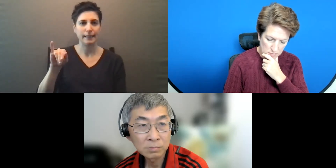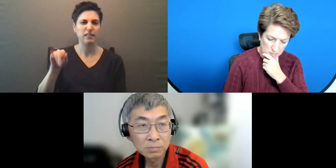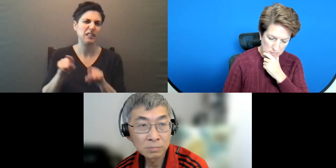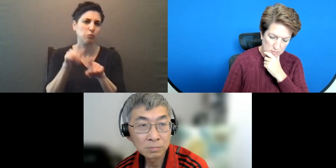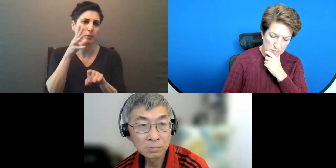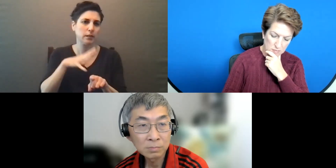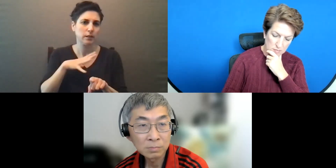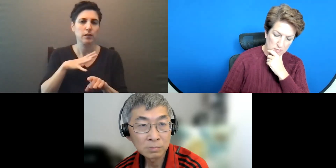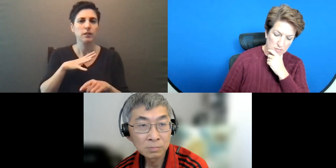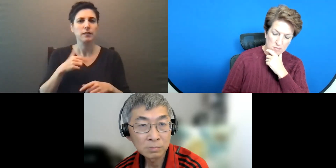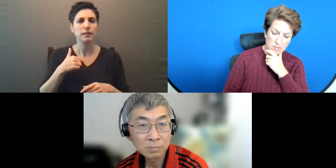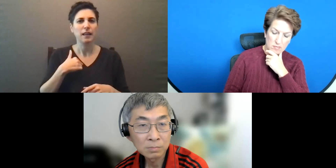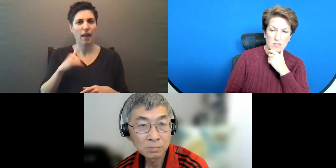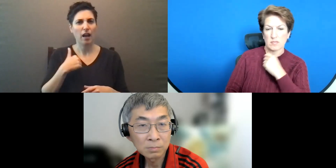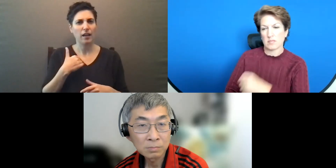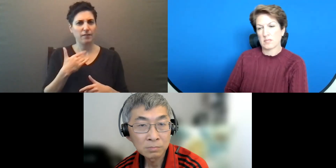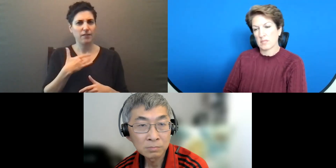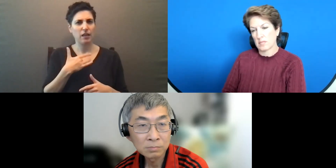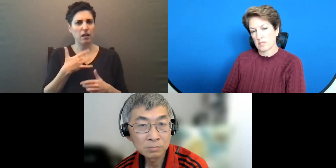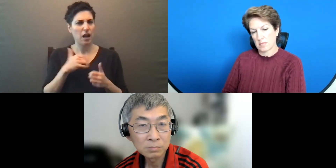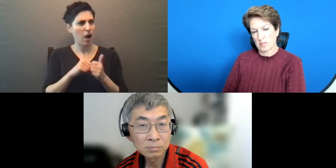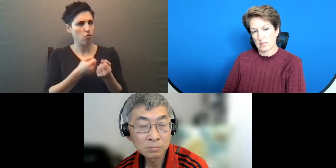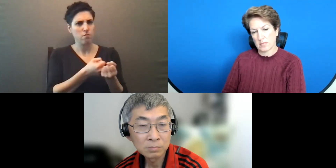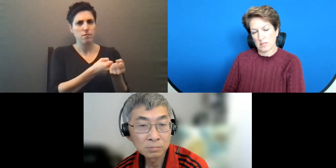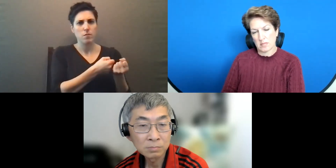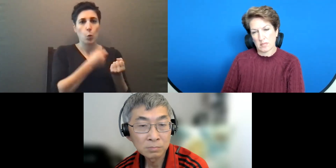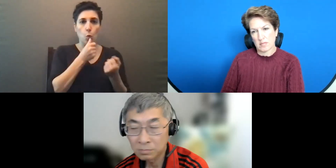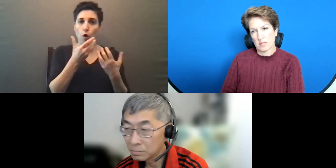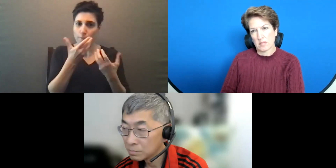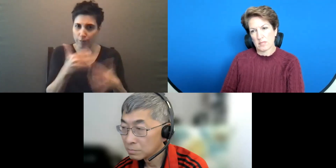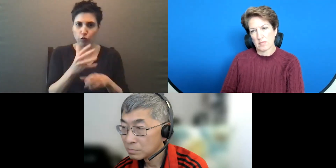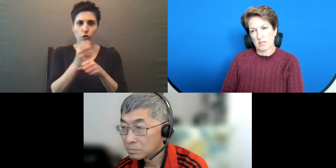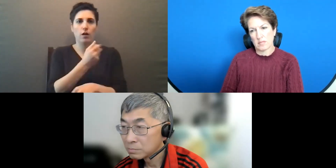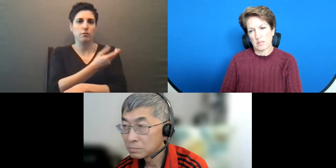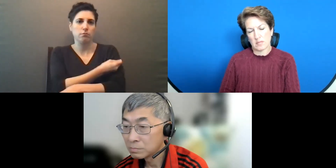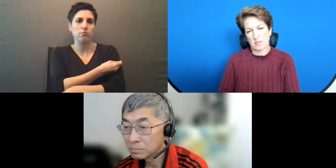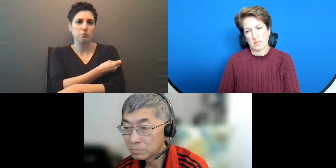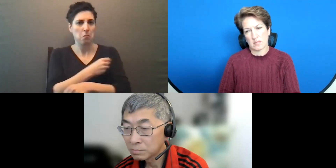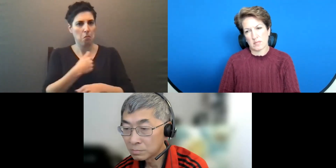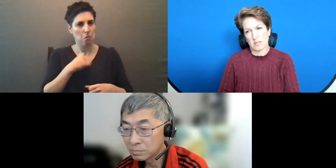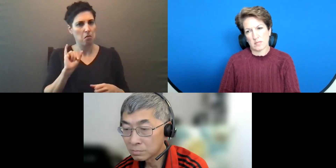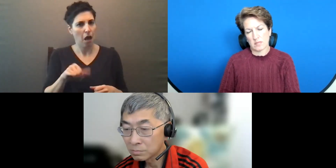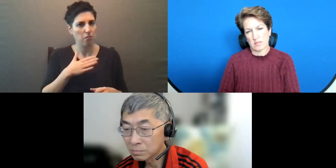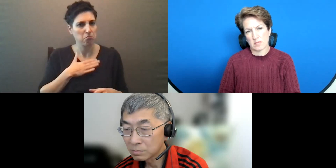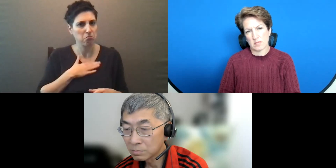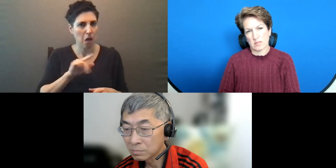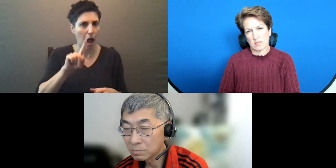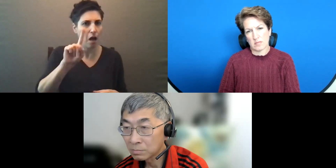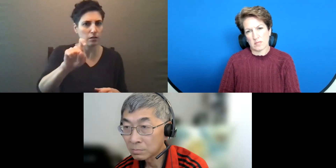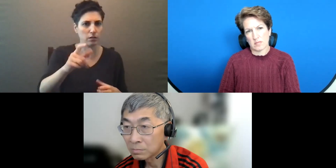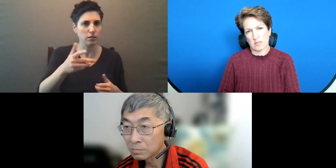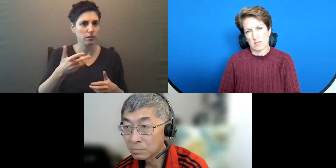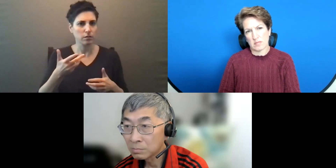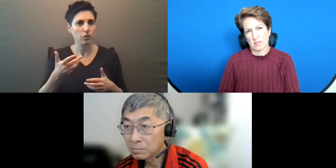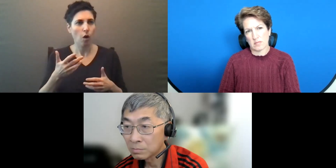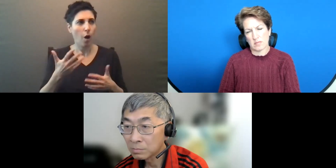important. So I have been asked these questions many times. So it's a concern that, okay, so I will be in touch